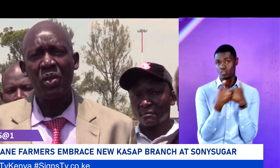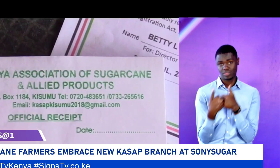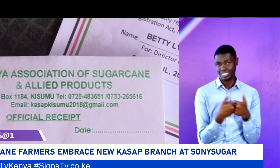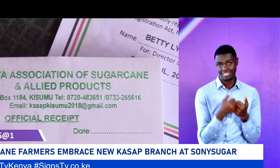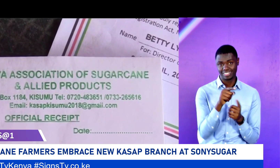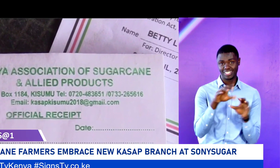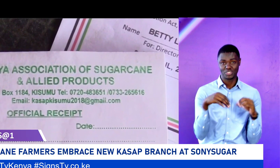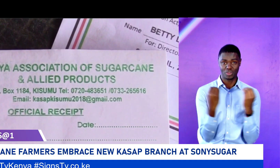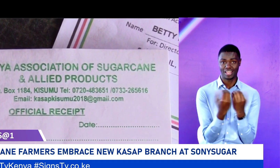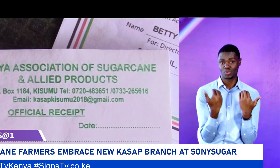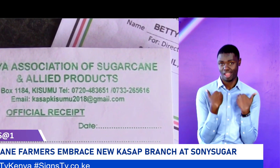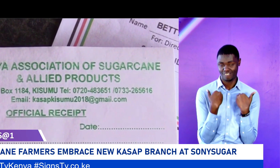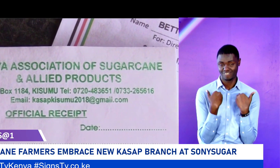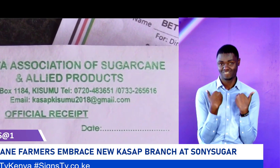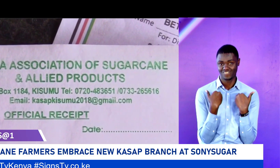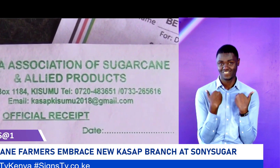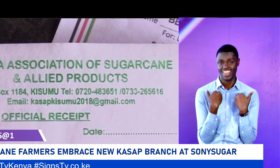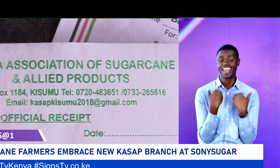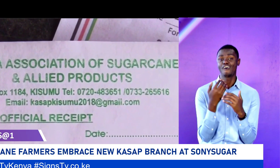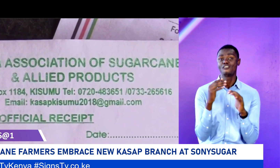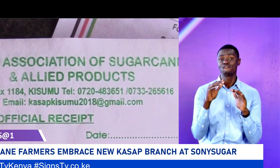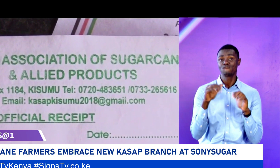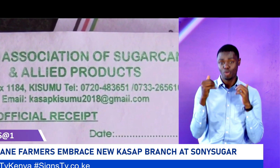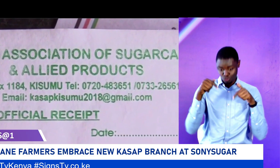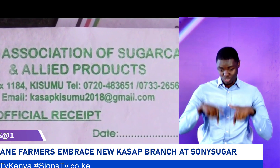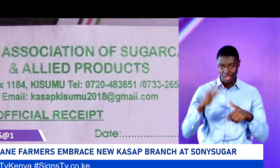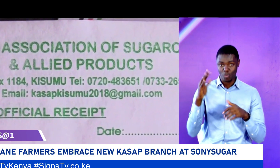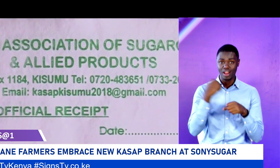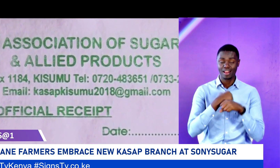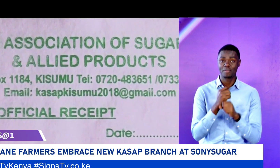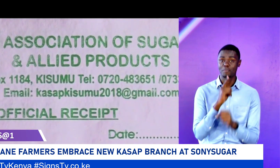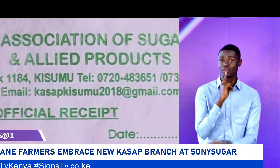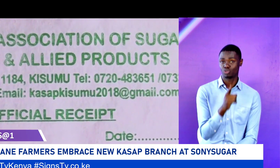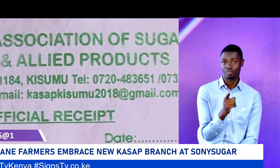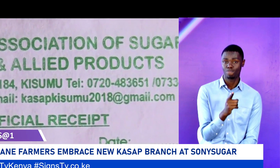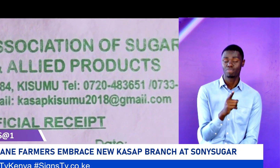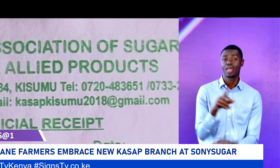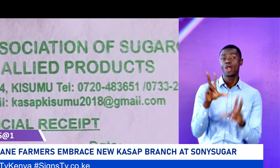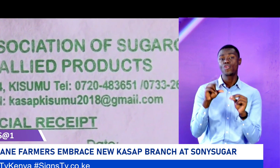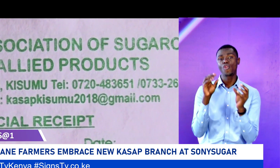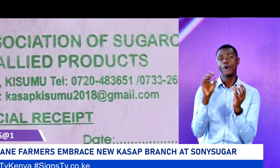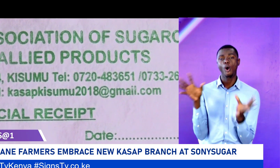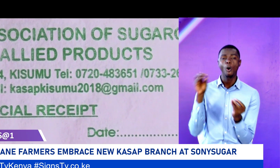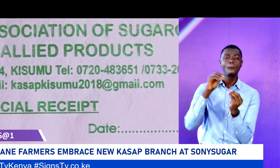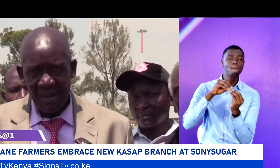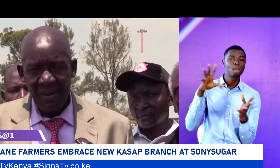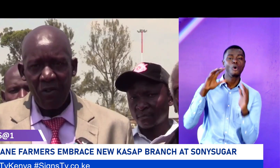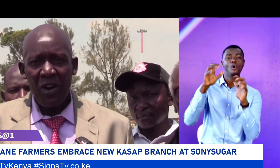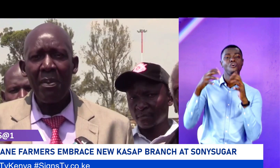organization is from today going to ensure is that there is no more farmers arrears.